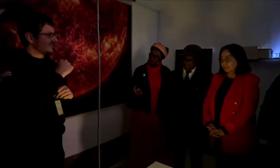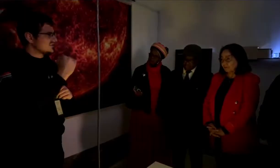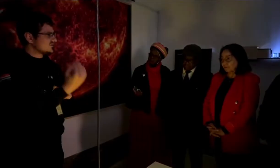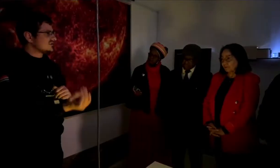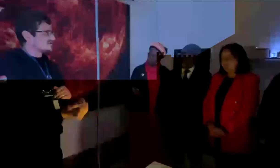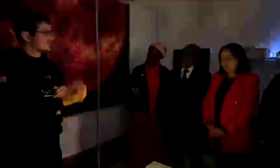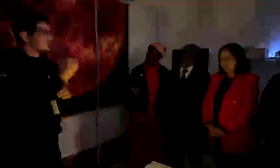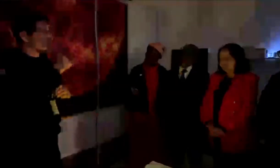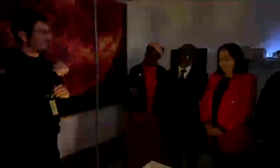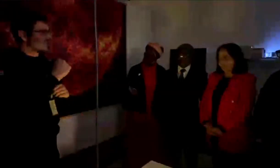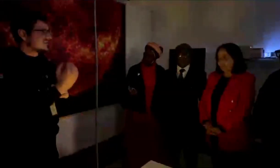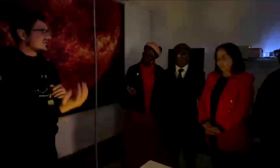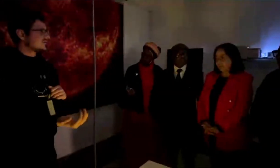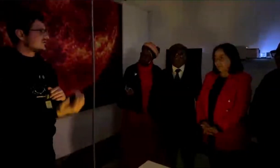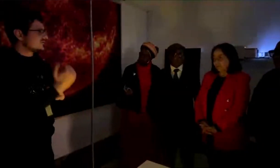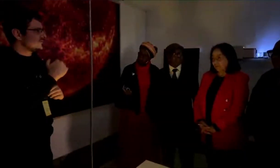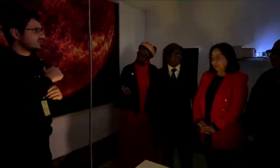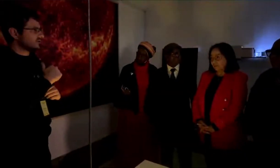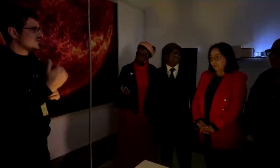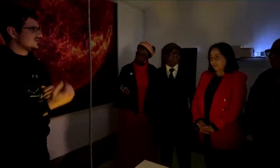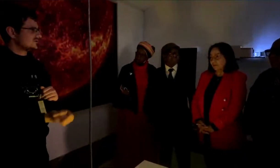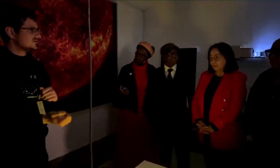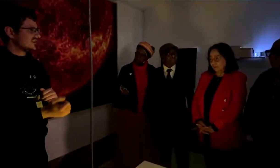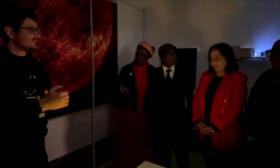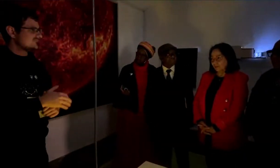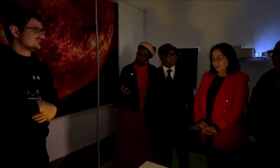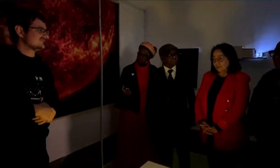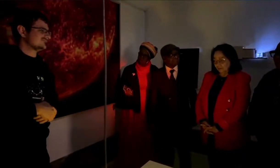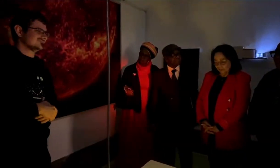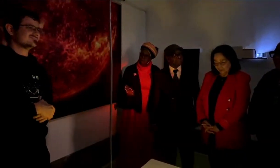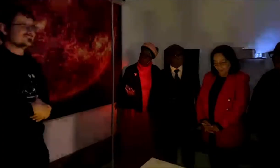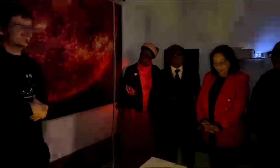the magnetic fields are penetrating through the photosphere.